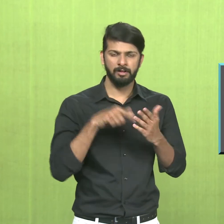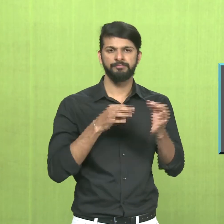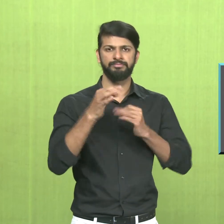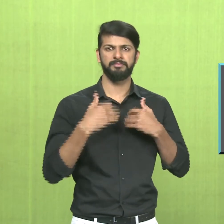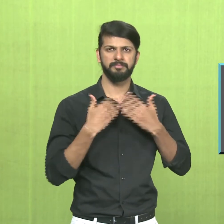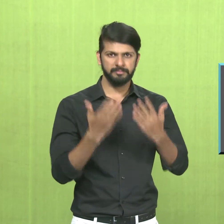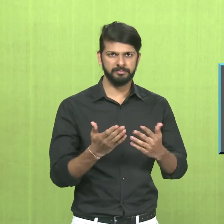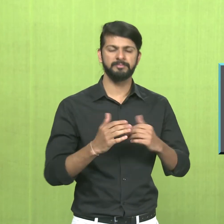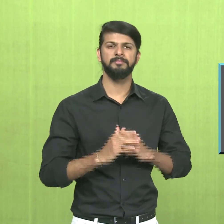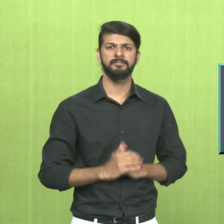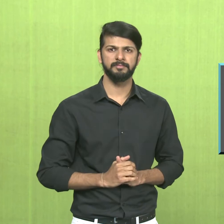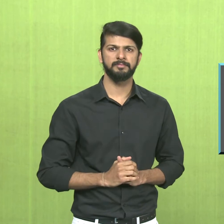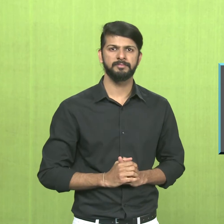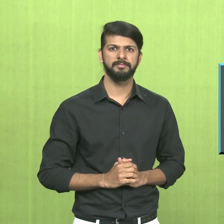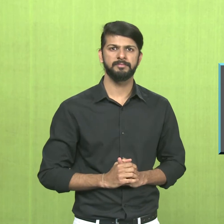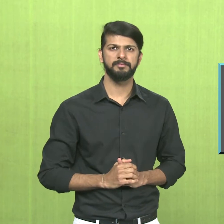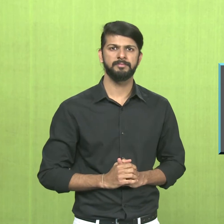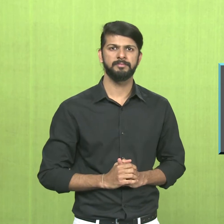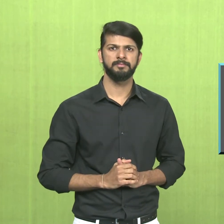Now let us discuss about the third painting.